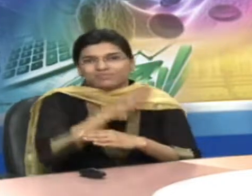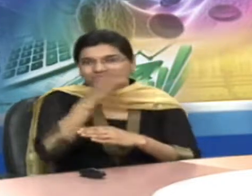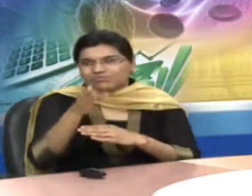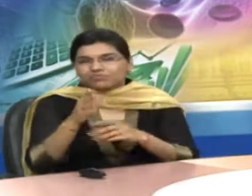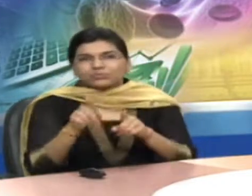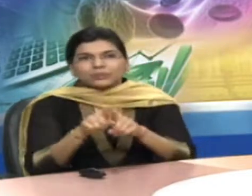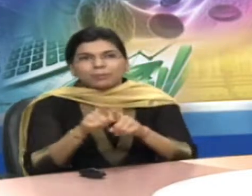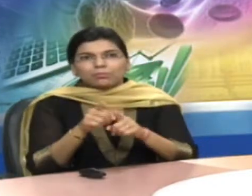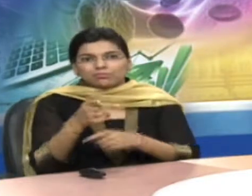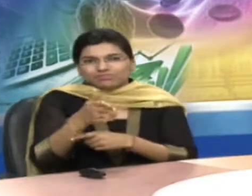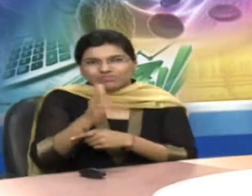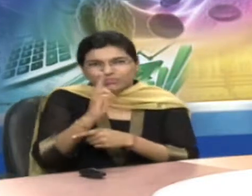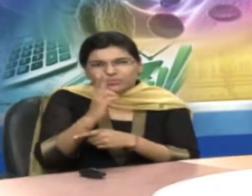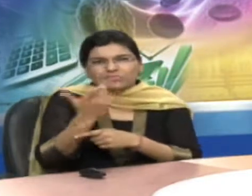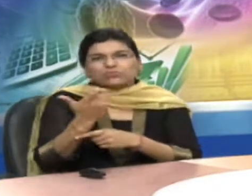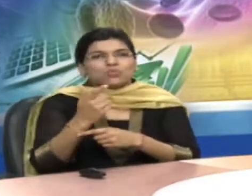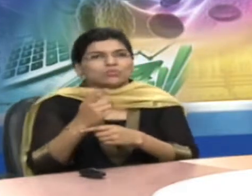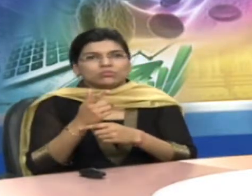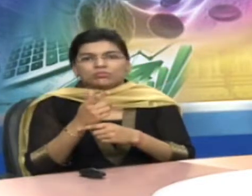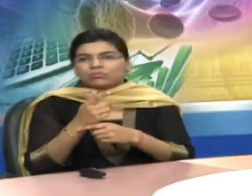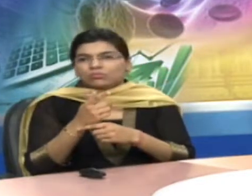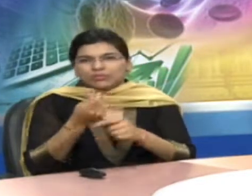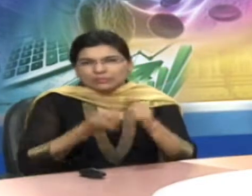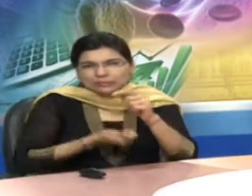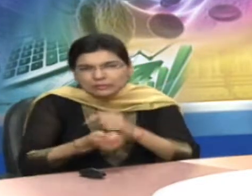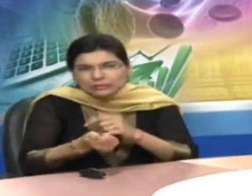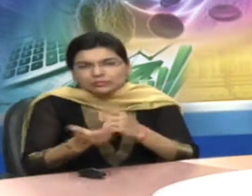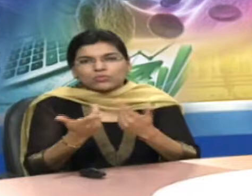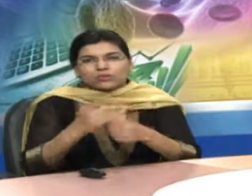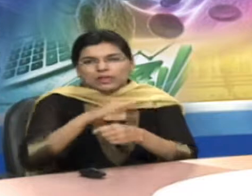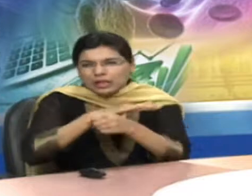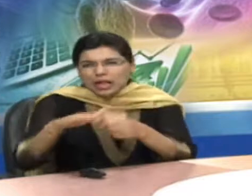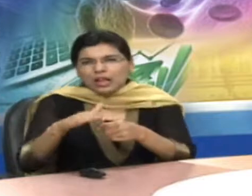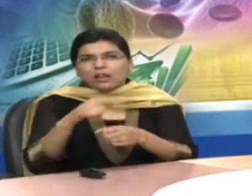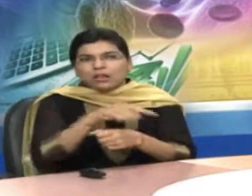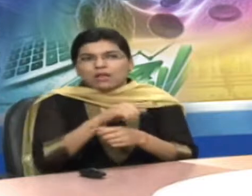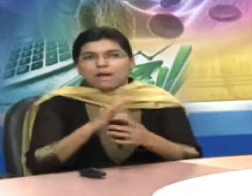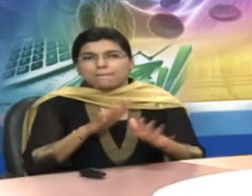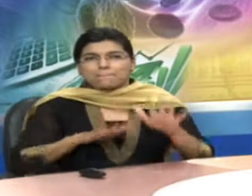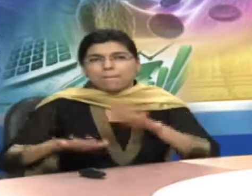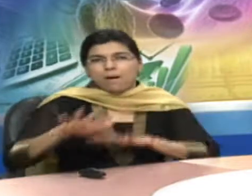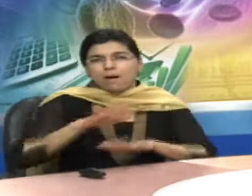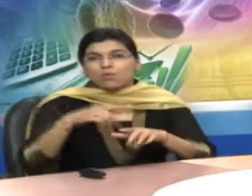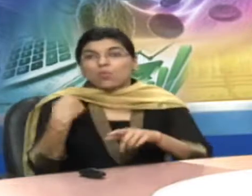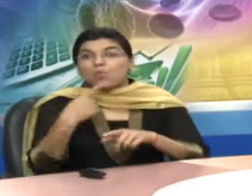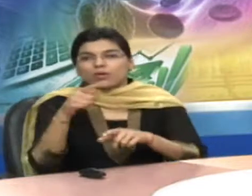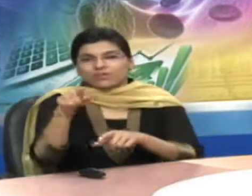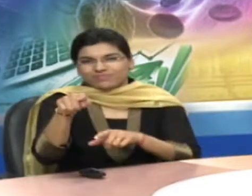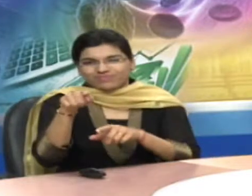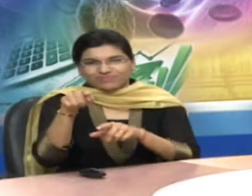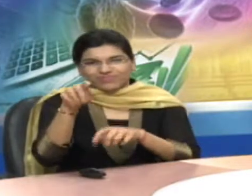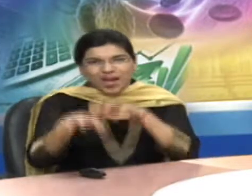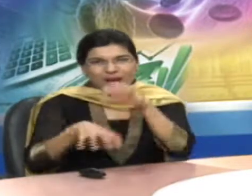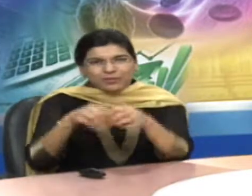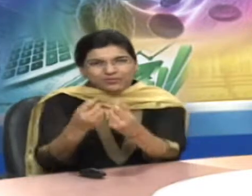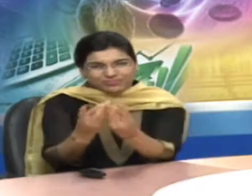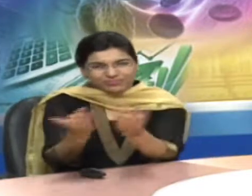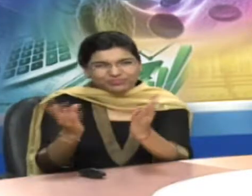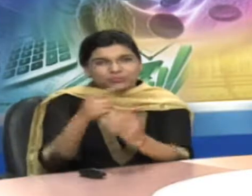Few foolish people go there with gun and sometimes kill them, and